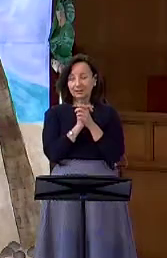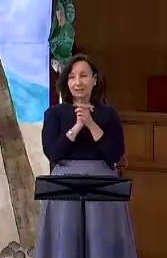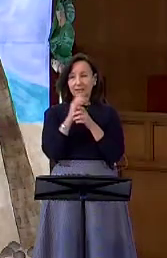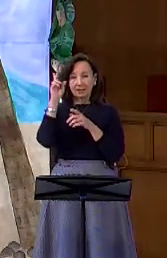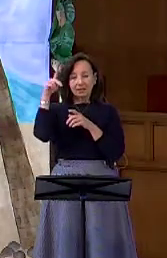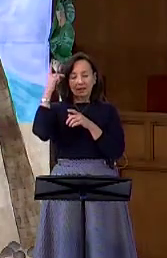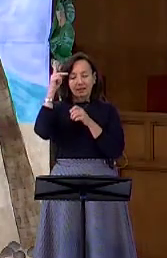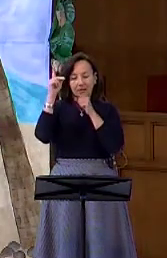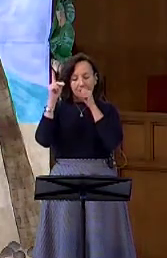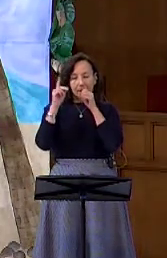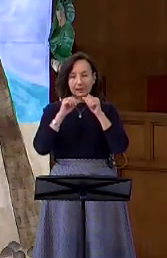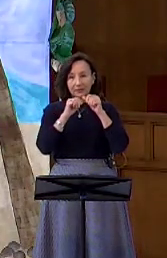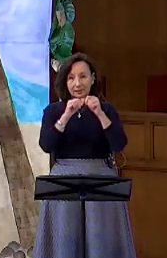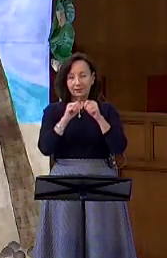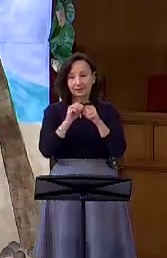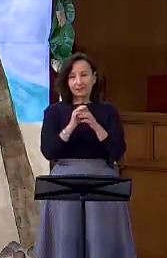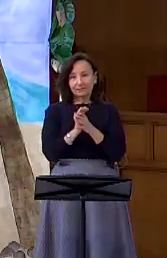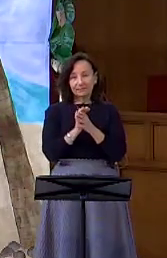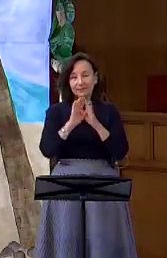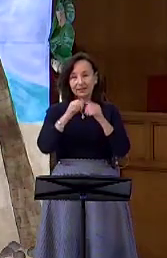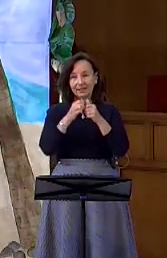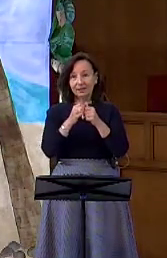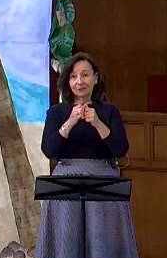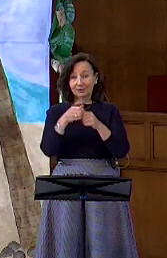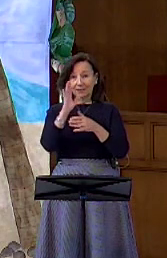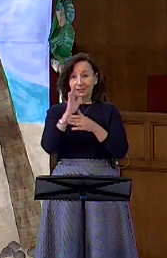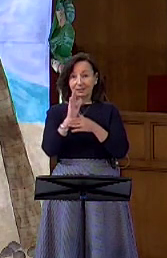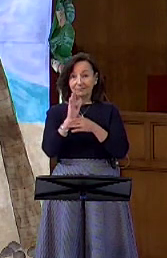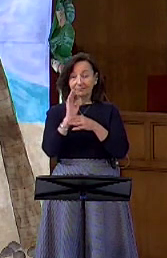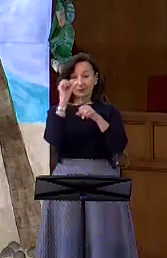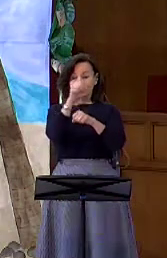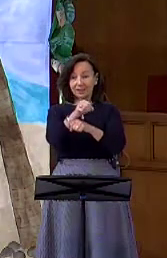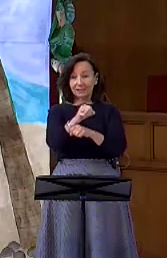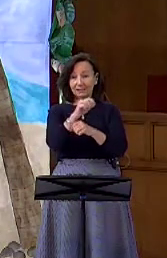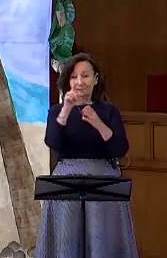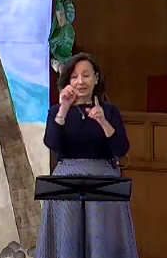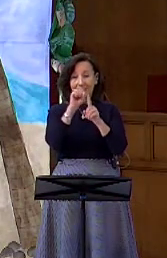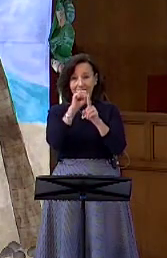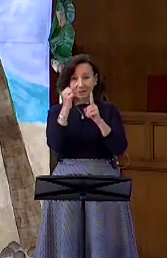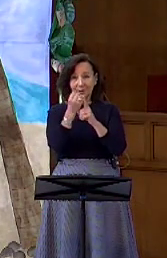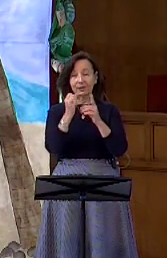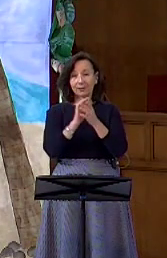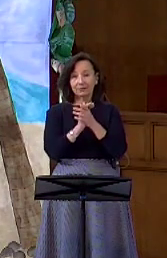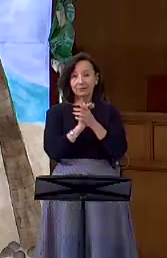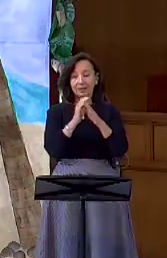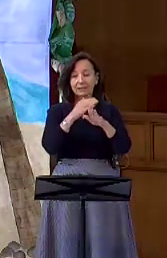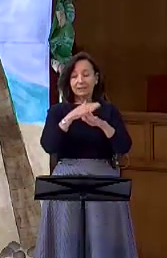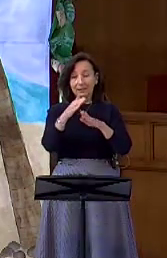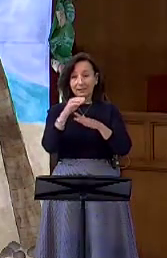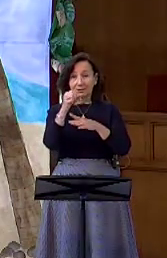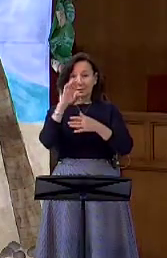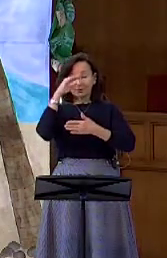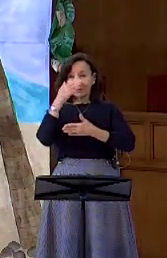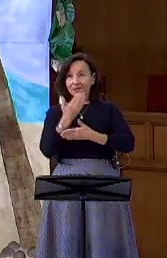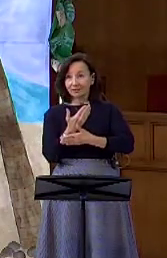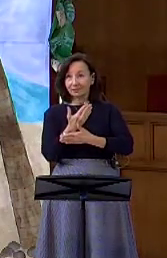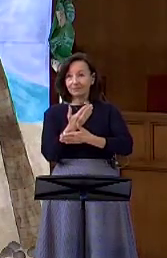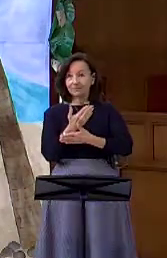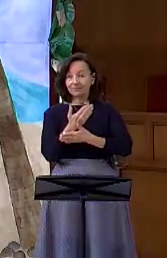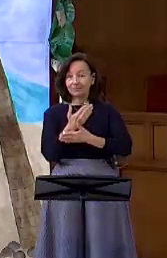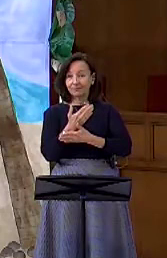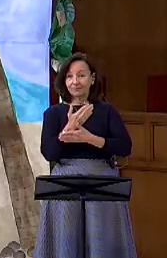Paul goes on to say that how God overcame this situation was to send his own son in